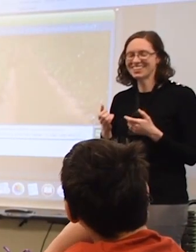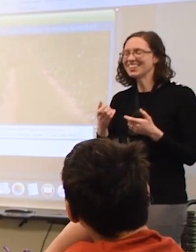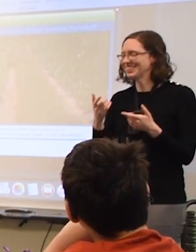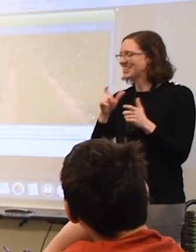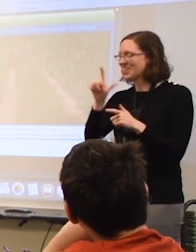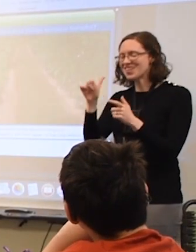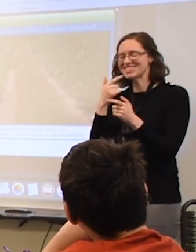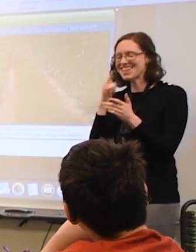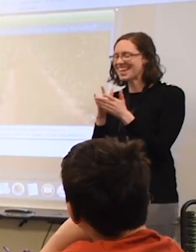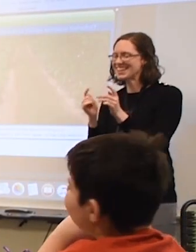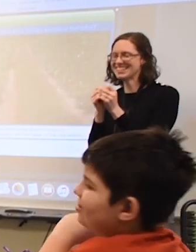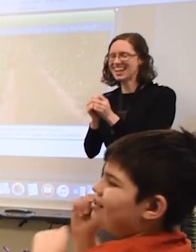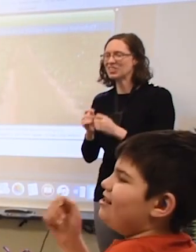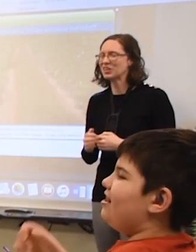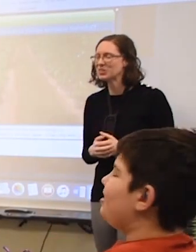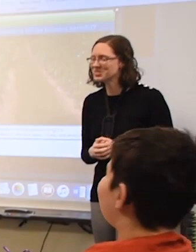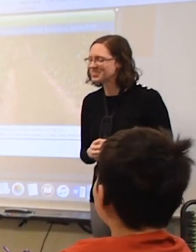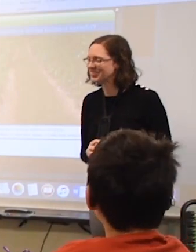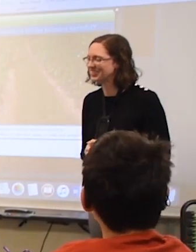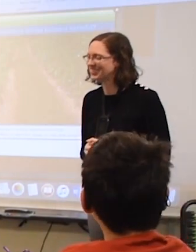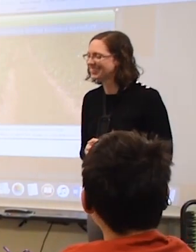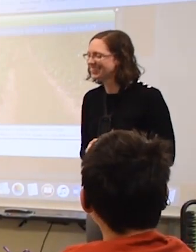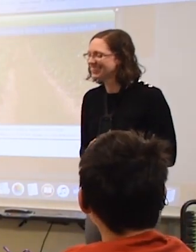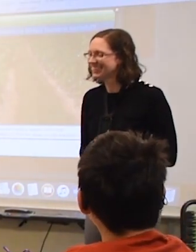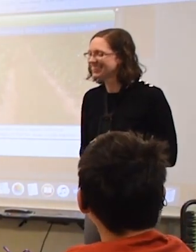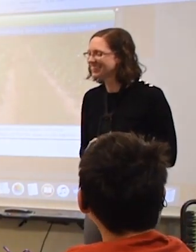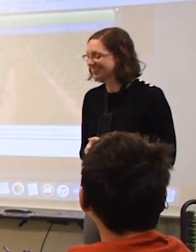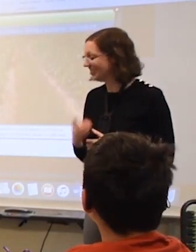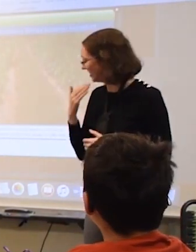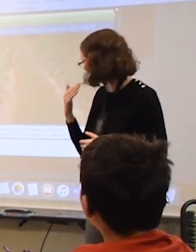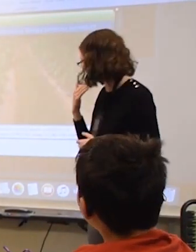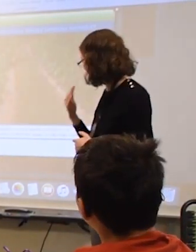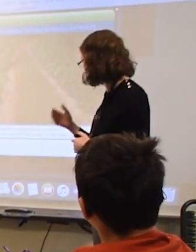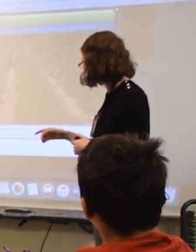article entitled Students Who Are Deaf and Hard of Hearing and Use Sign Language,